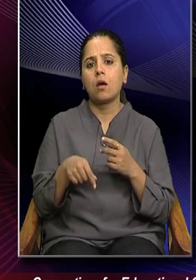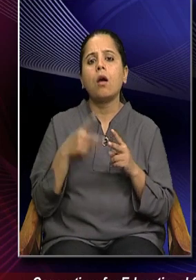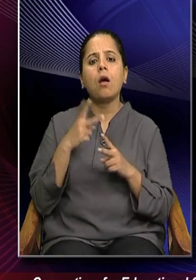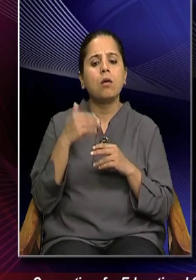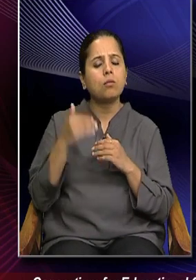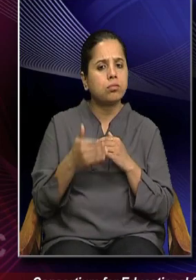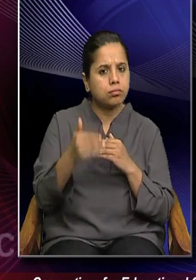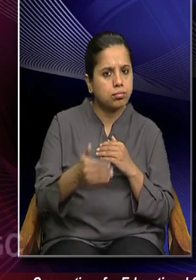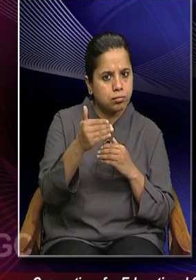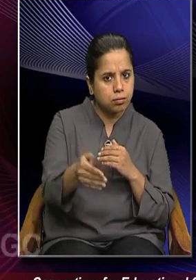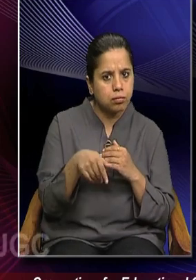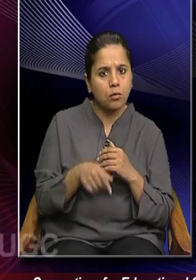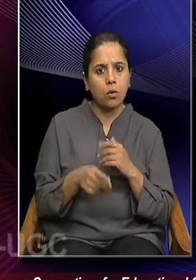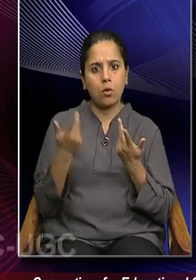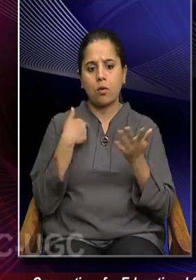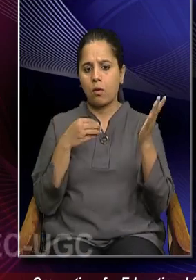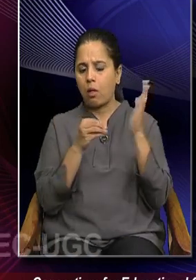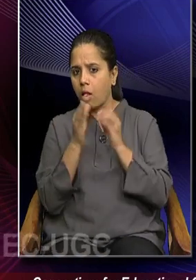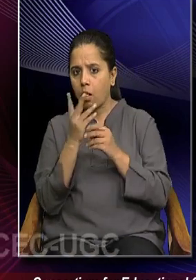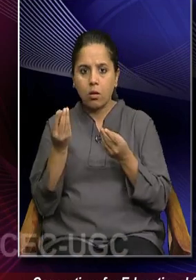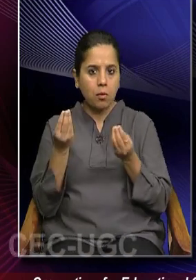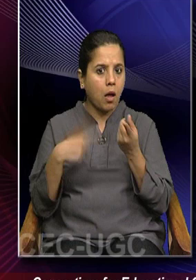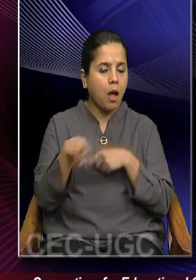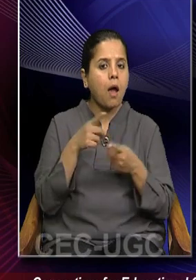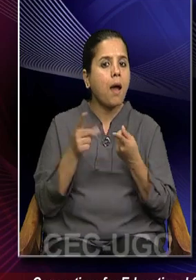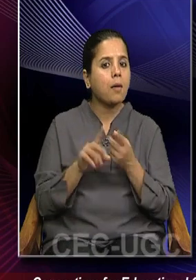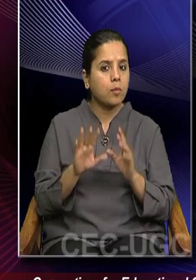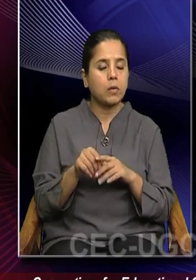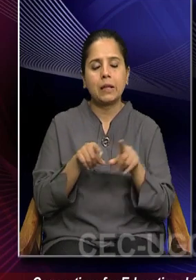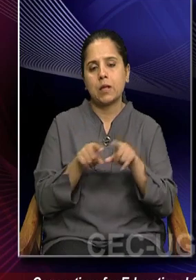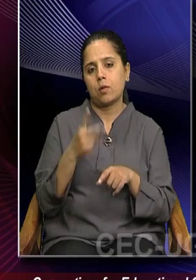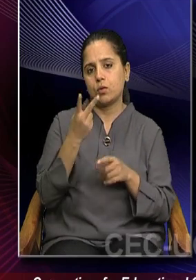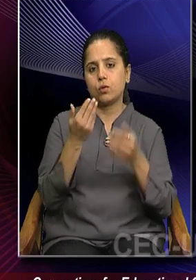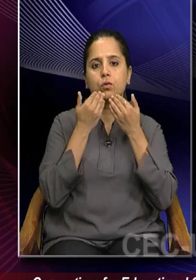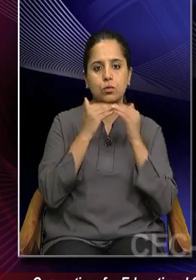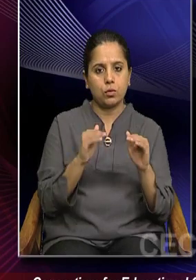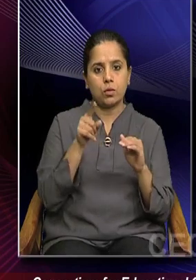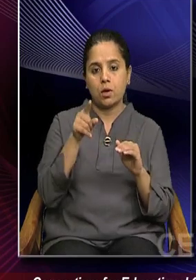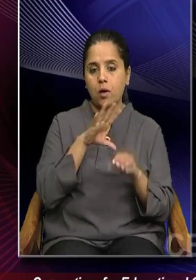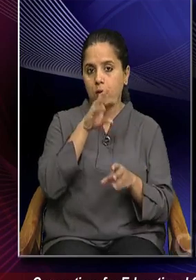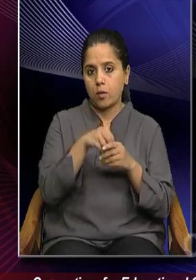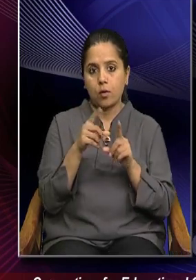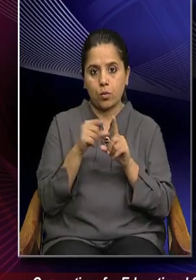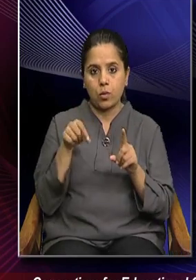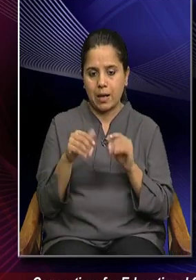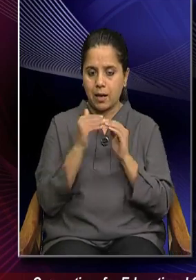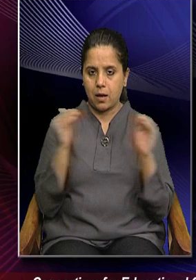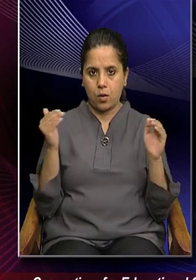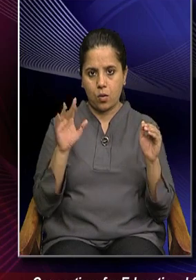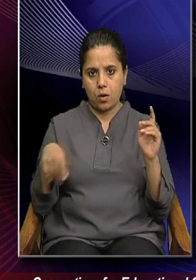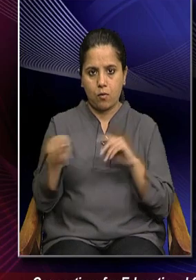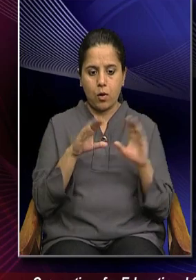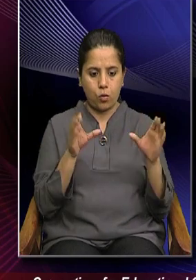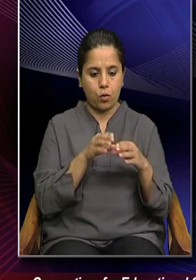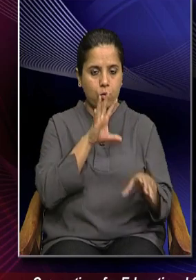inconsistency or biasness. For example, two students contributing equally to a